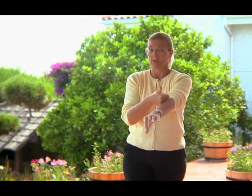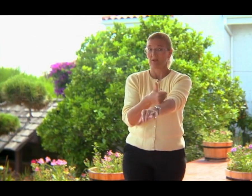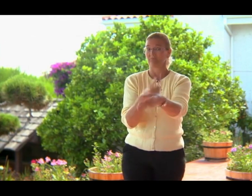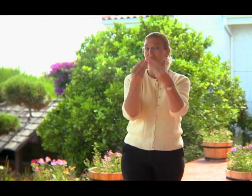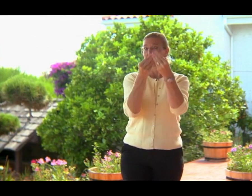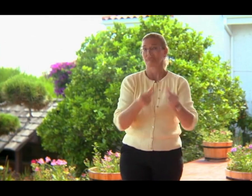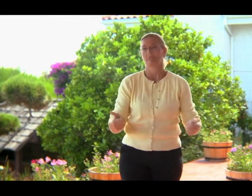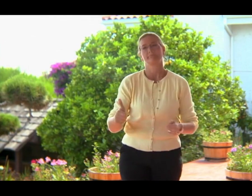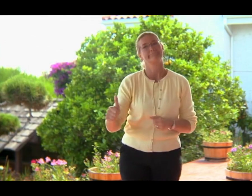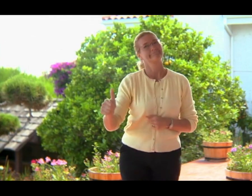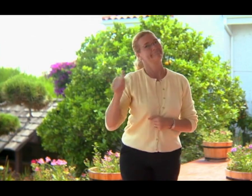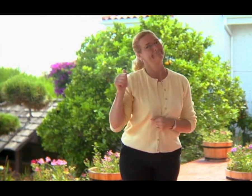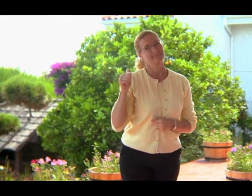They will not go away on their own.